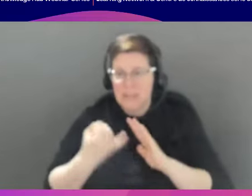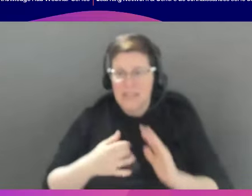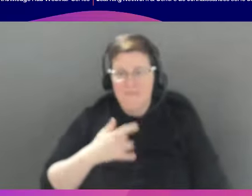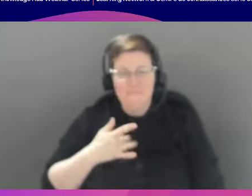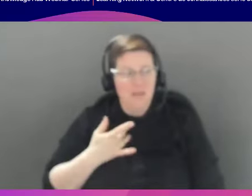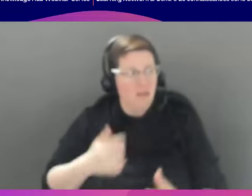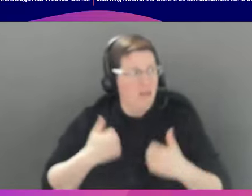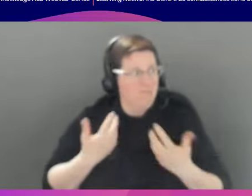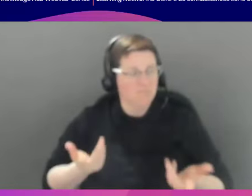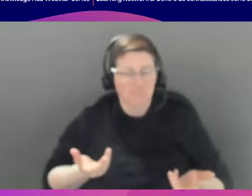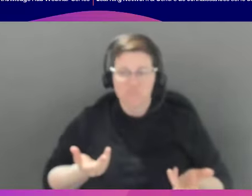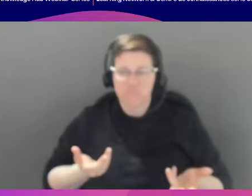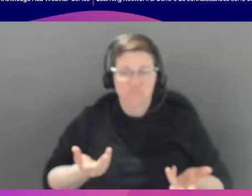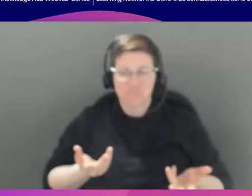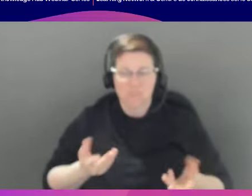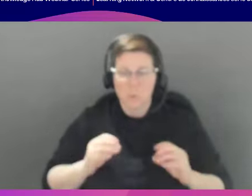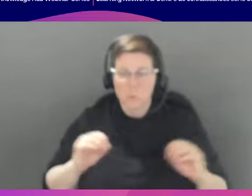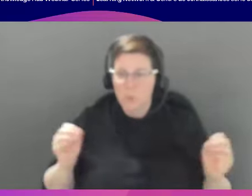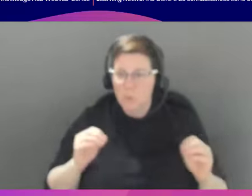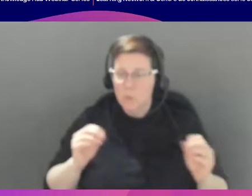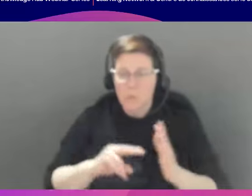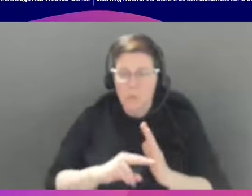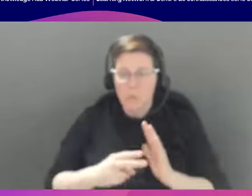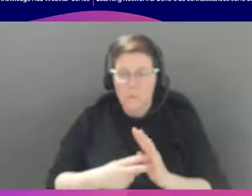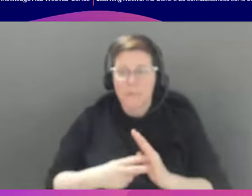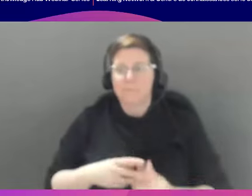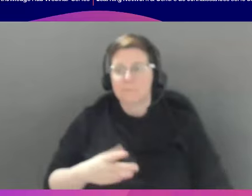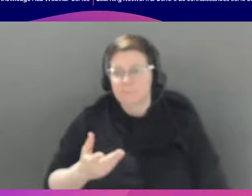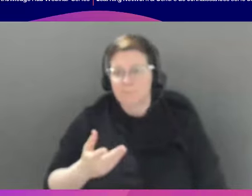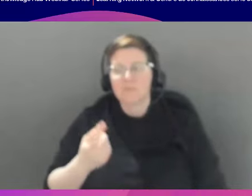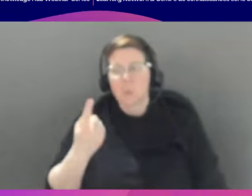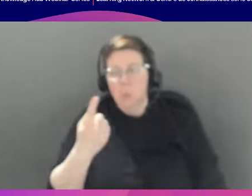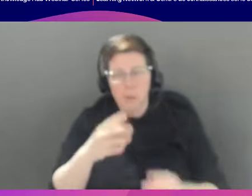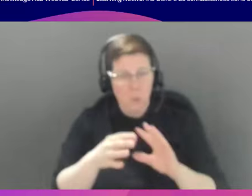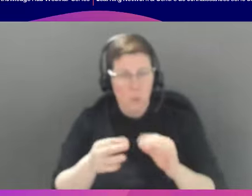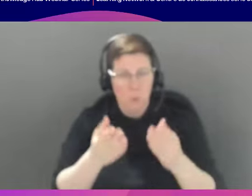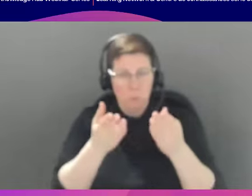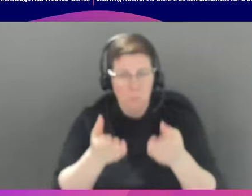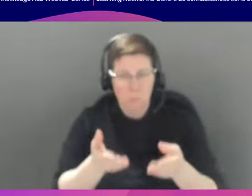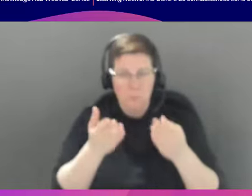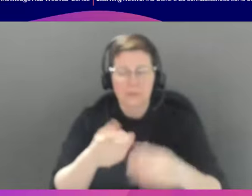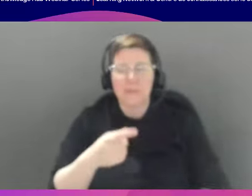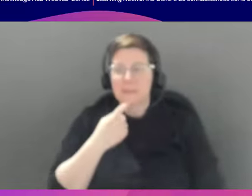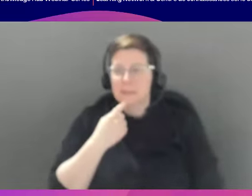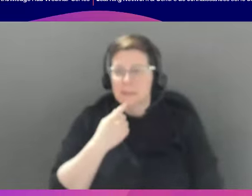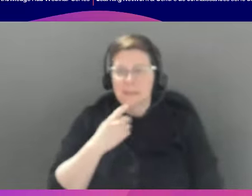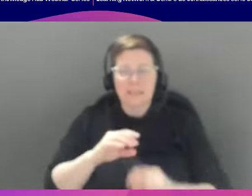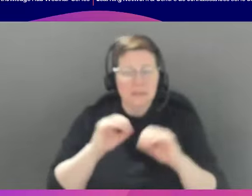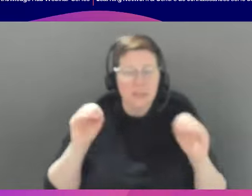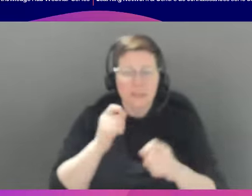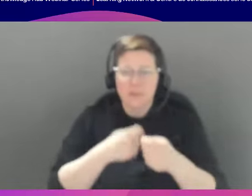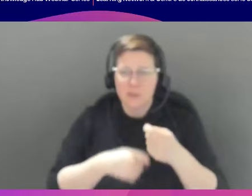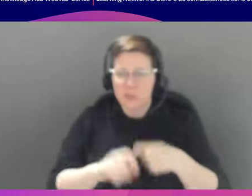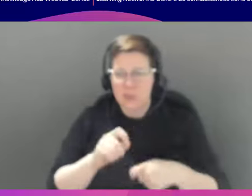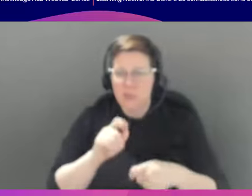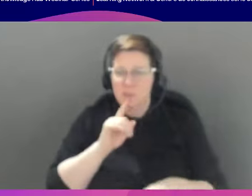going nowhere. So like this user quote here says, none of these changes flipped